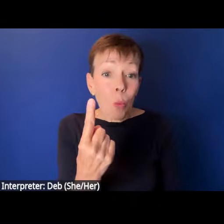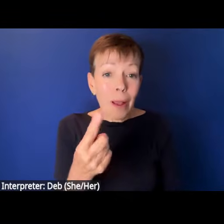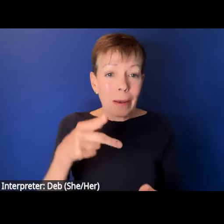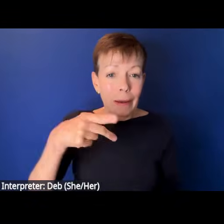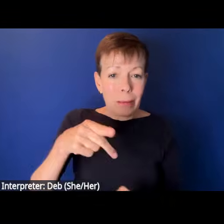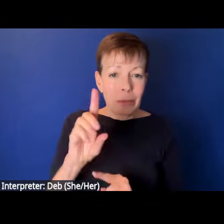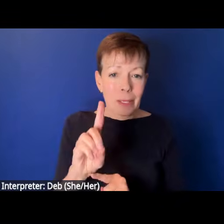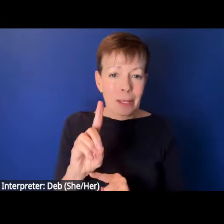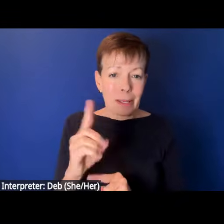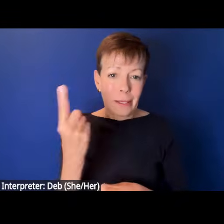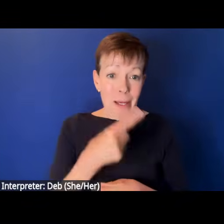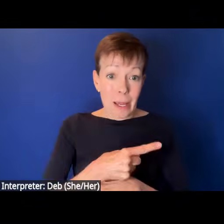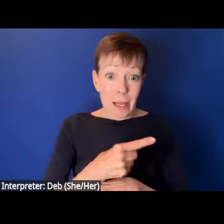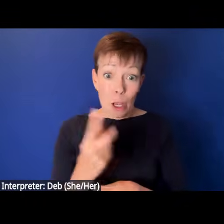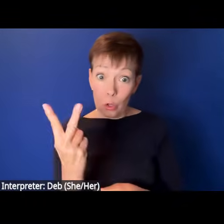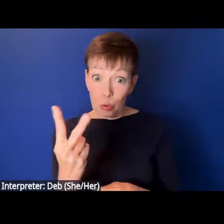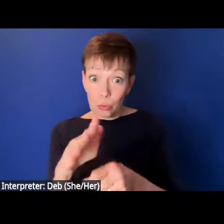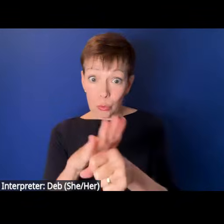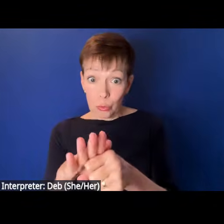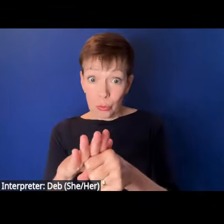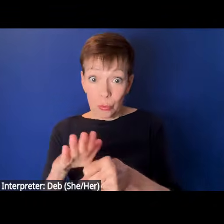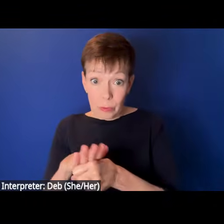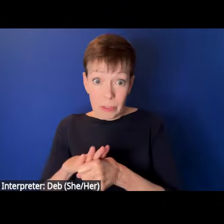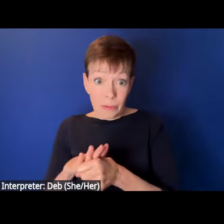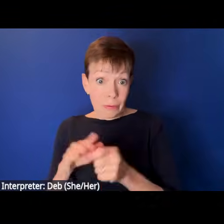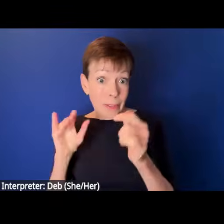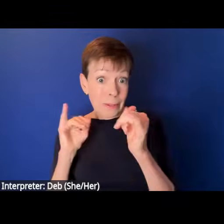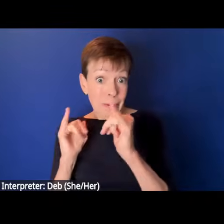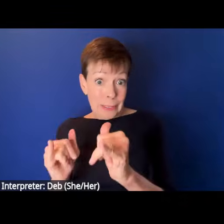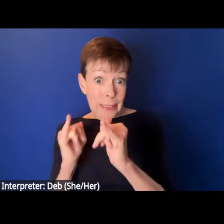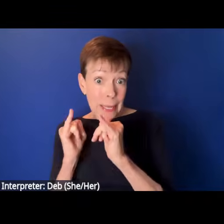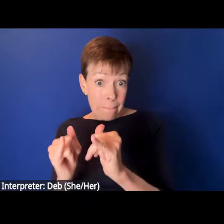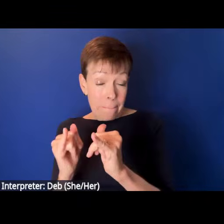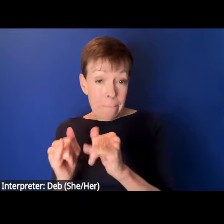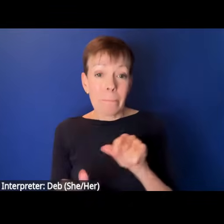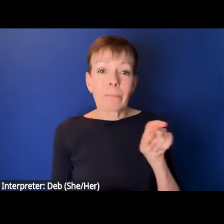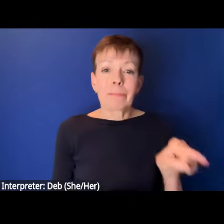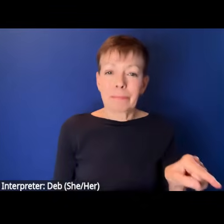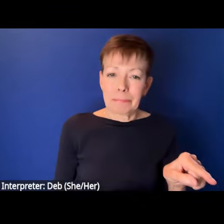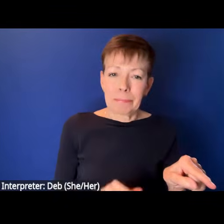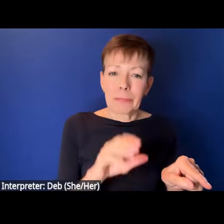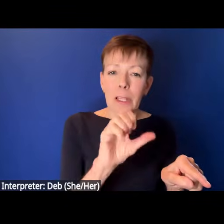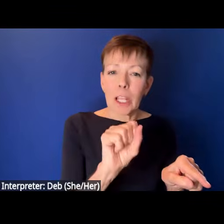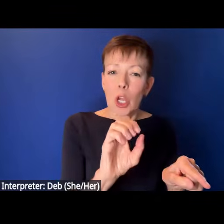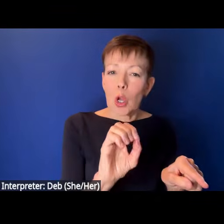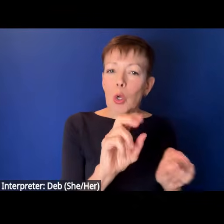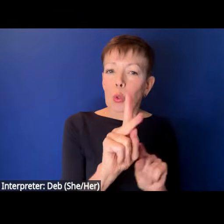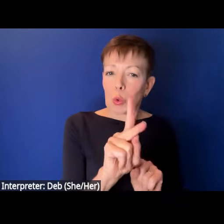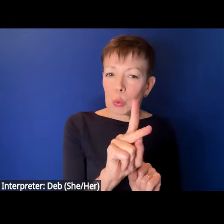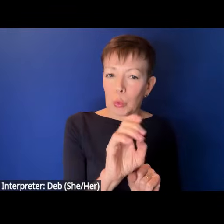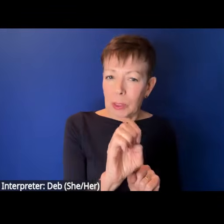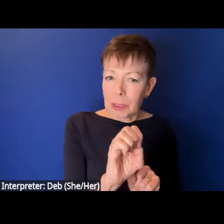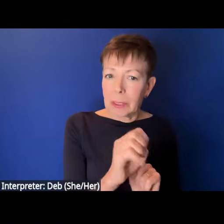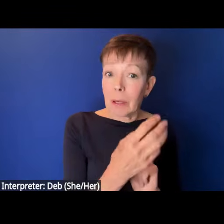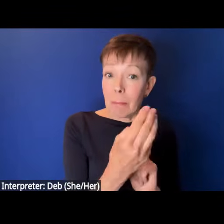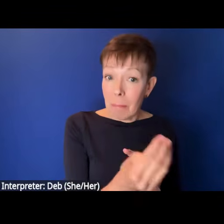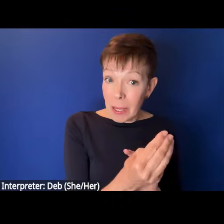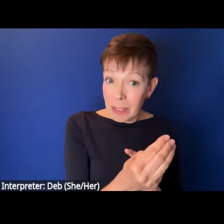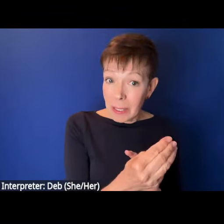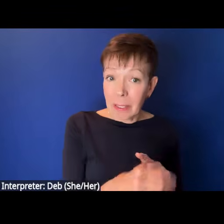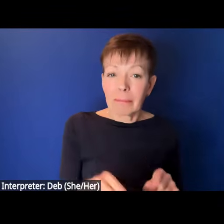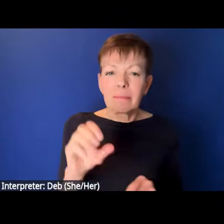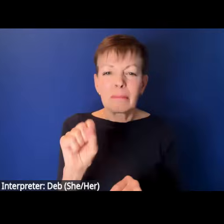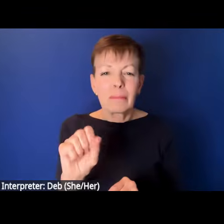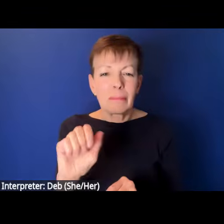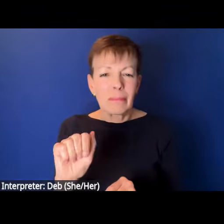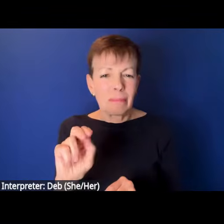of our districts are on the same line. But it looks like Soup is going to be on a Monday, Saanich and Victoria on a Friday. So it's